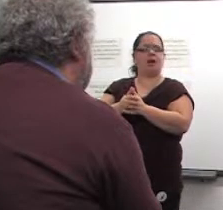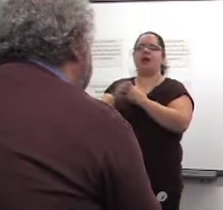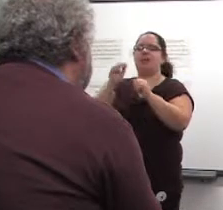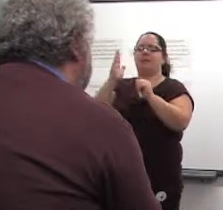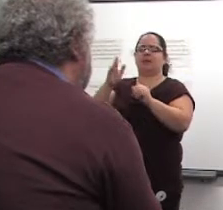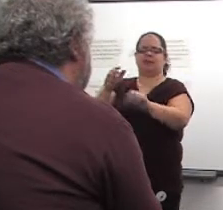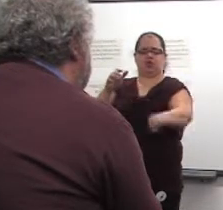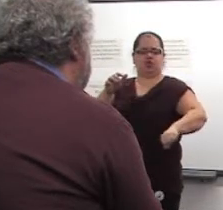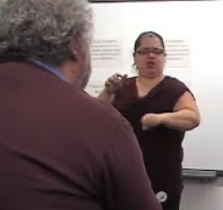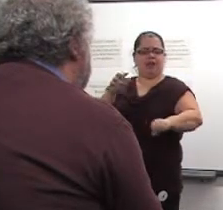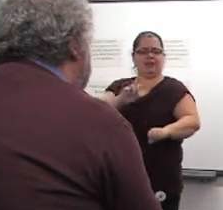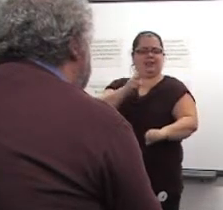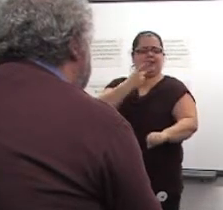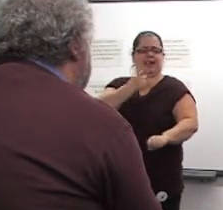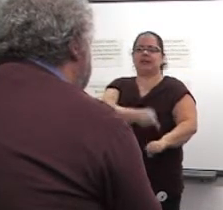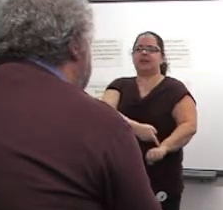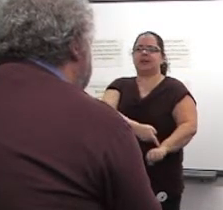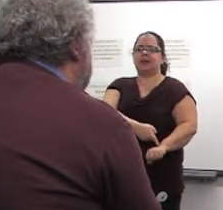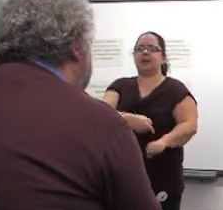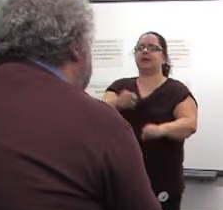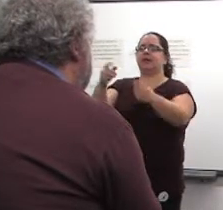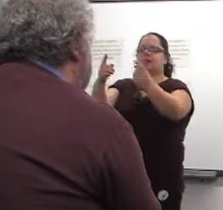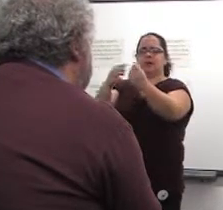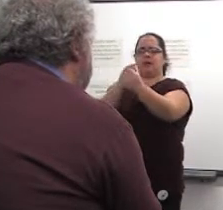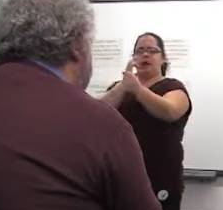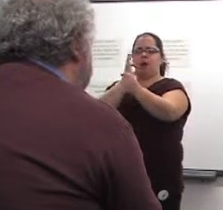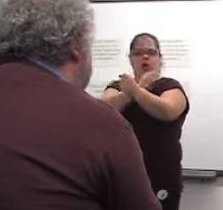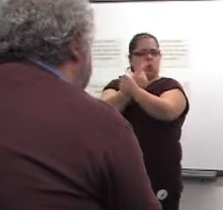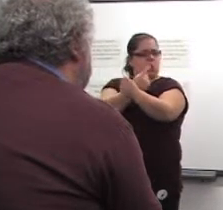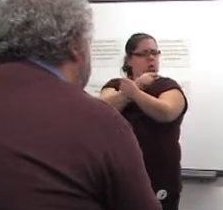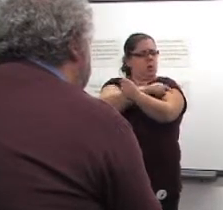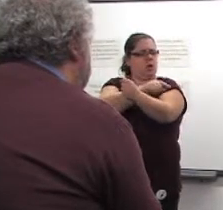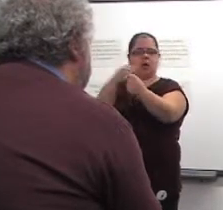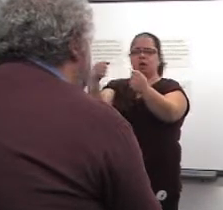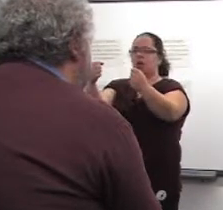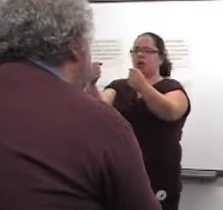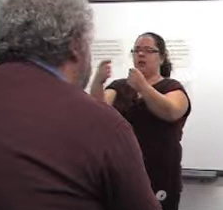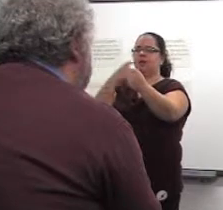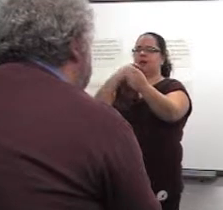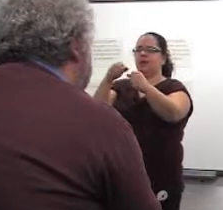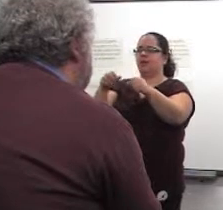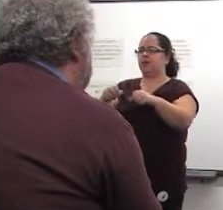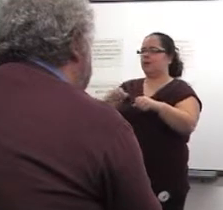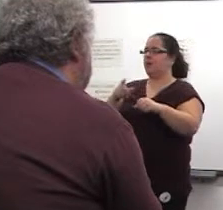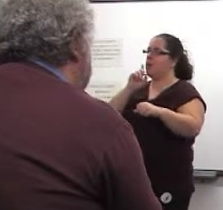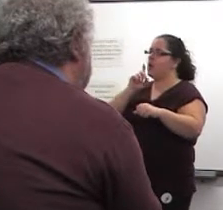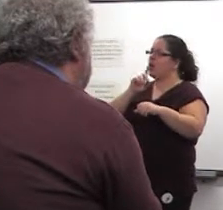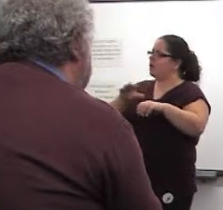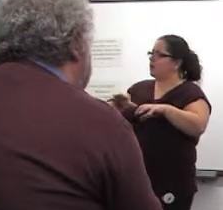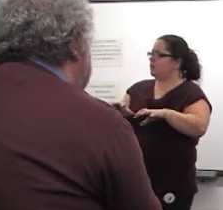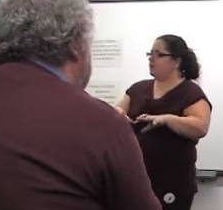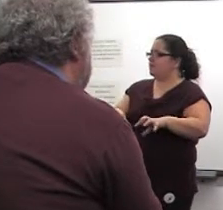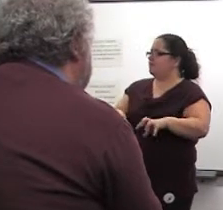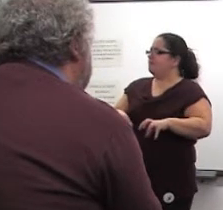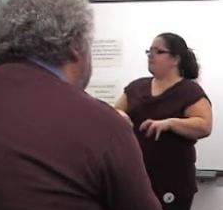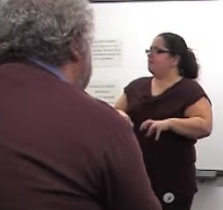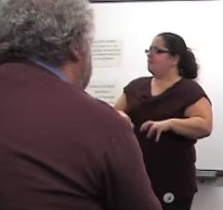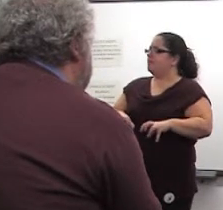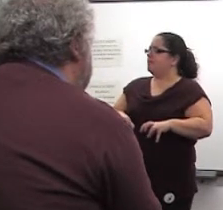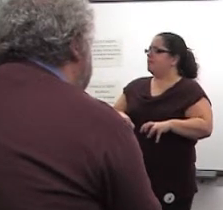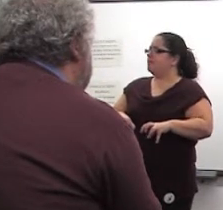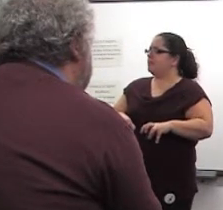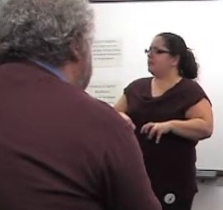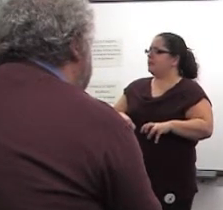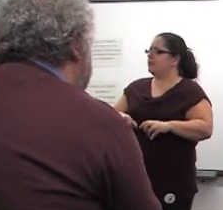"Who are you?" he asked, simply. He felt her tense slightly. The movement was